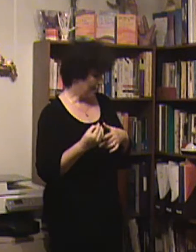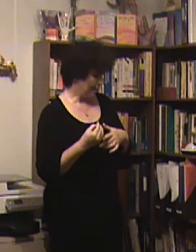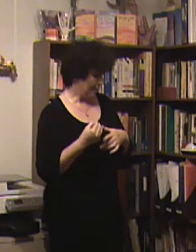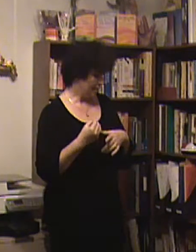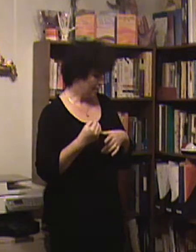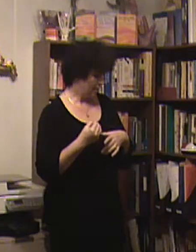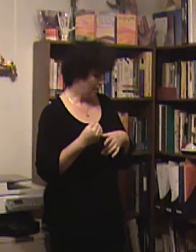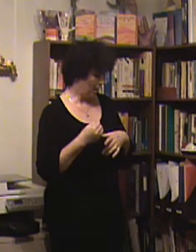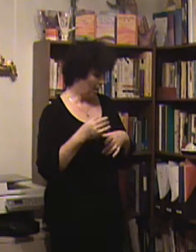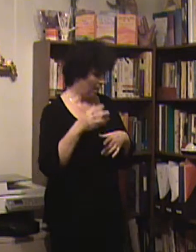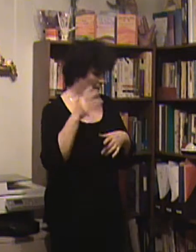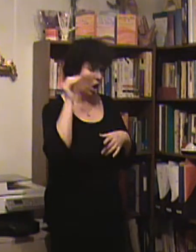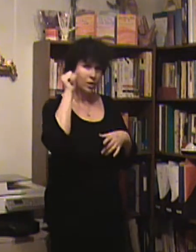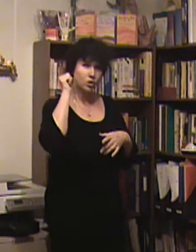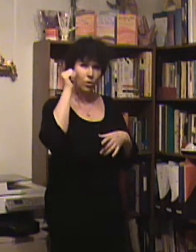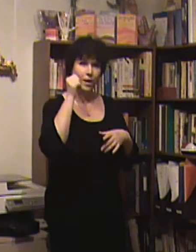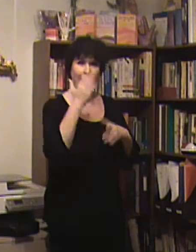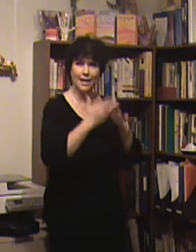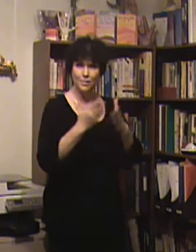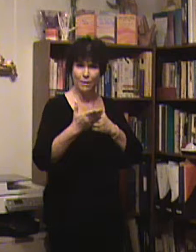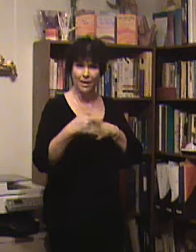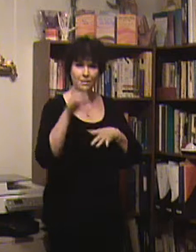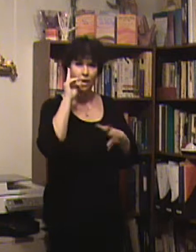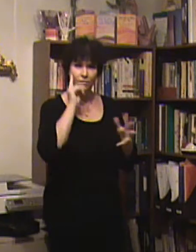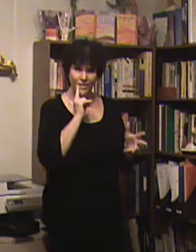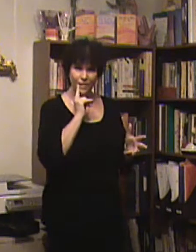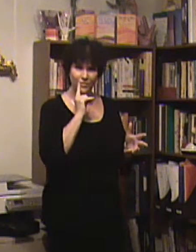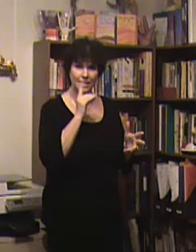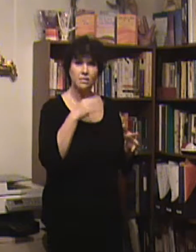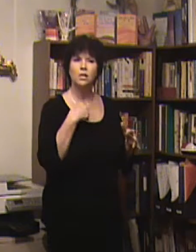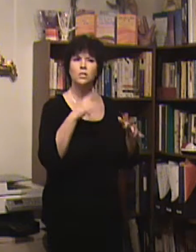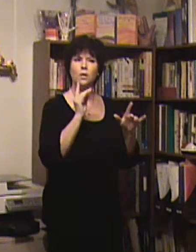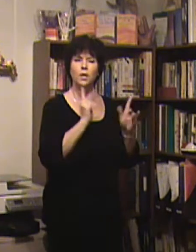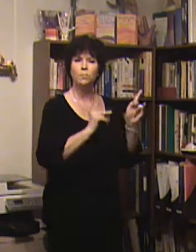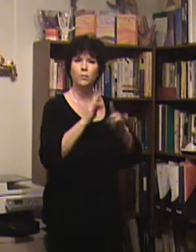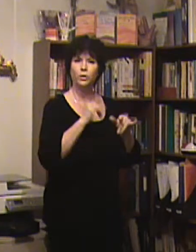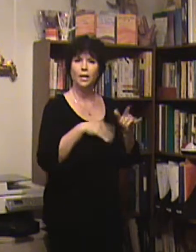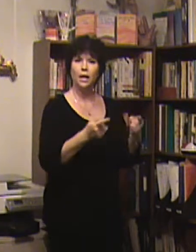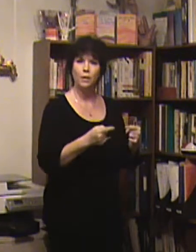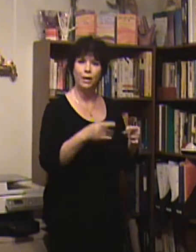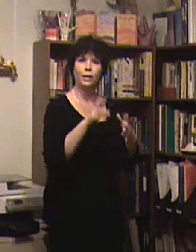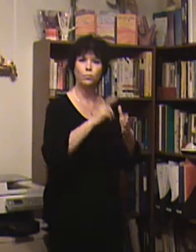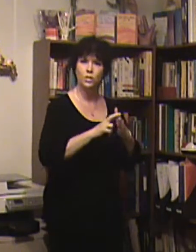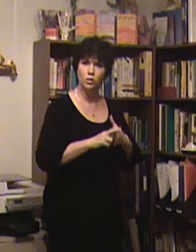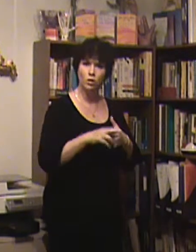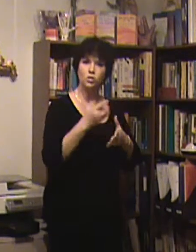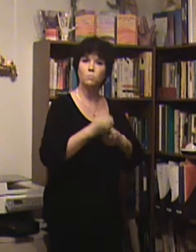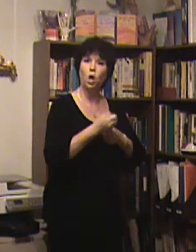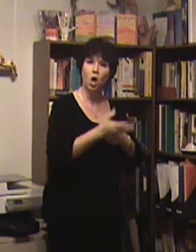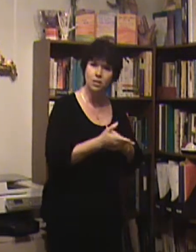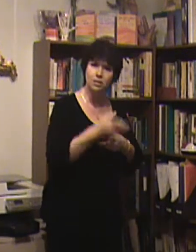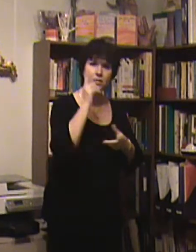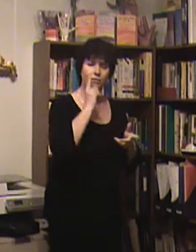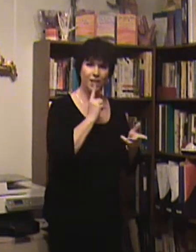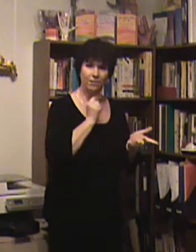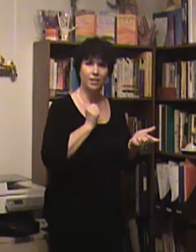and auditory aspects of deafness, so that people can come and research some causes of